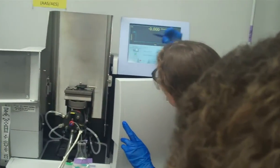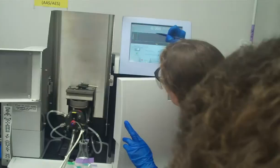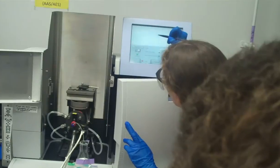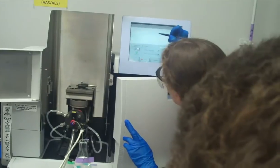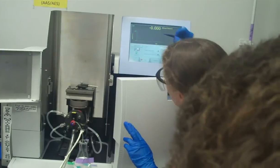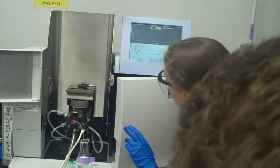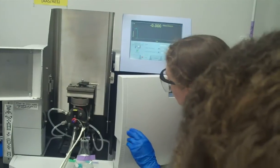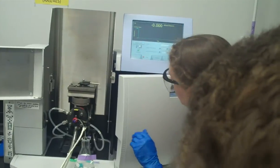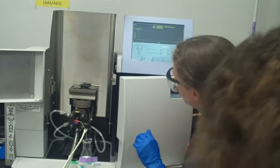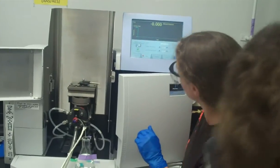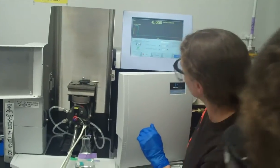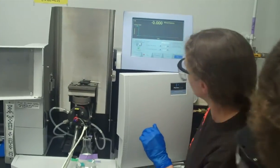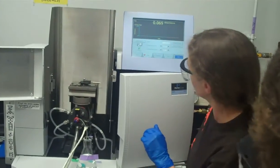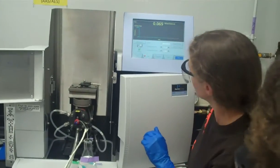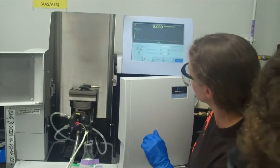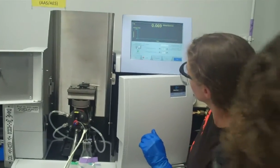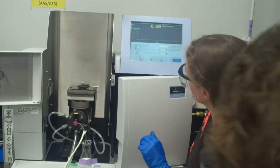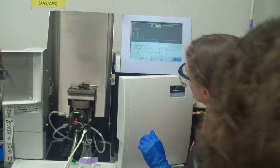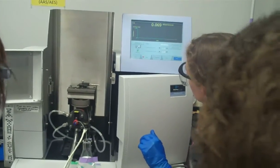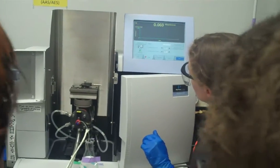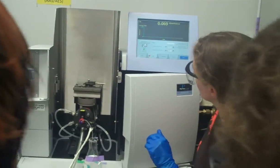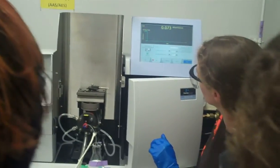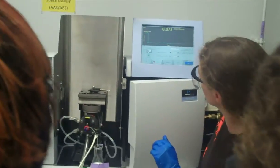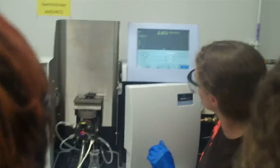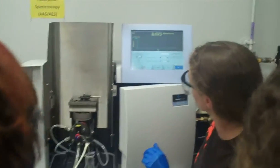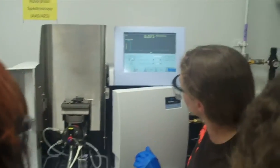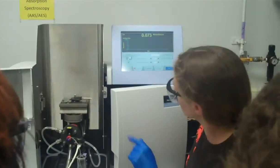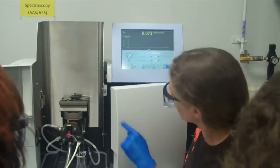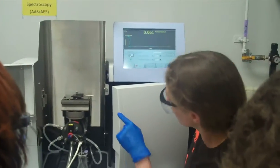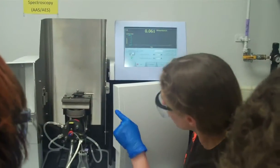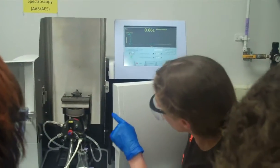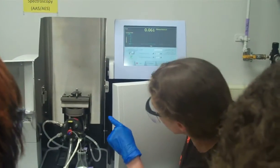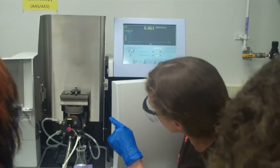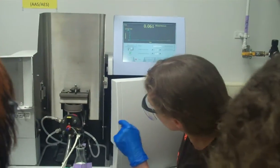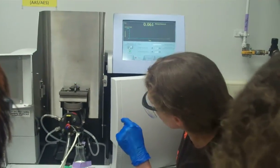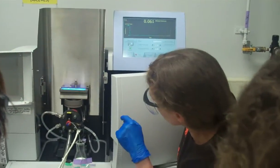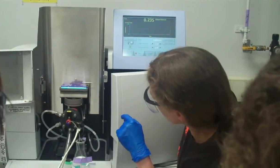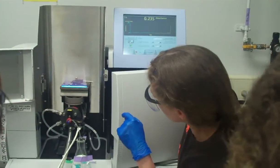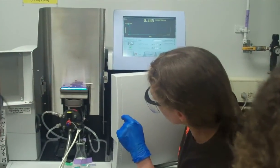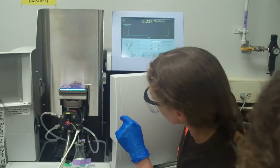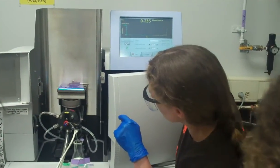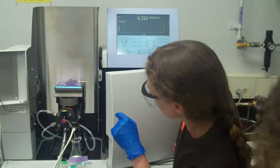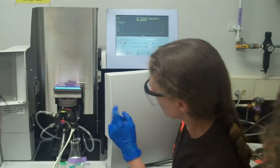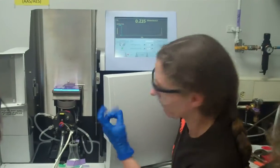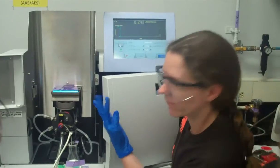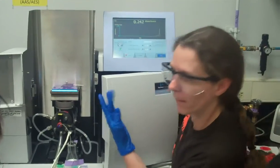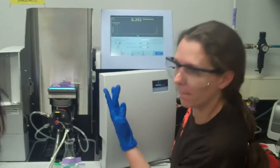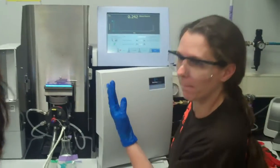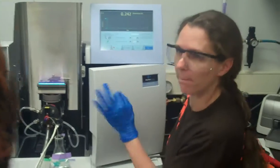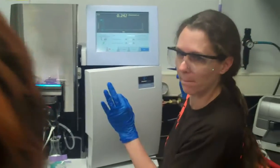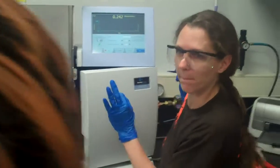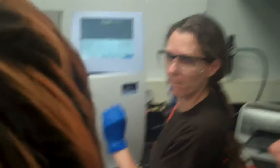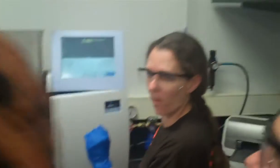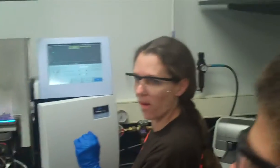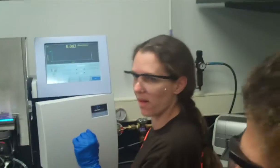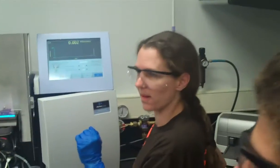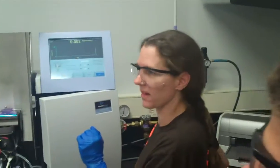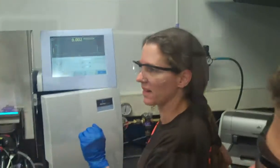It's all right. Lots Tai, Tai, We're done. It's all right. It's right.